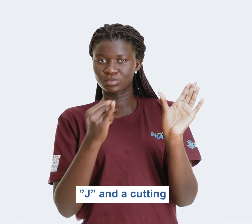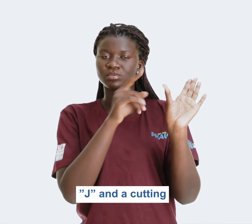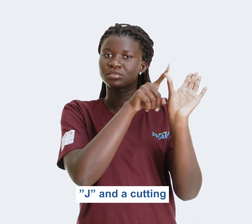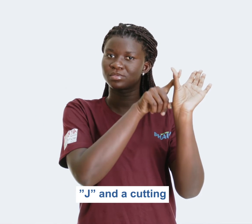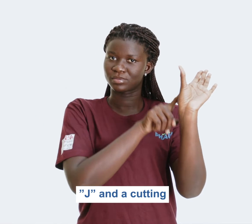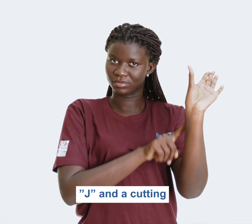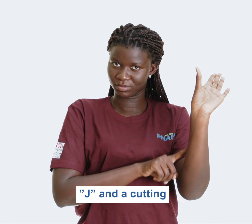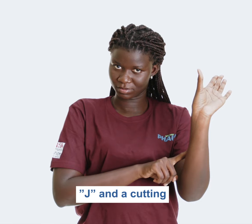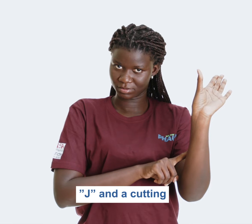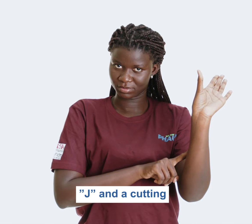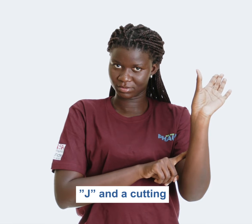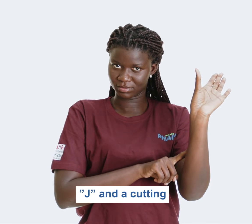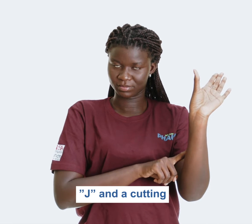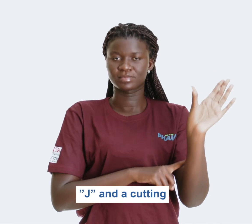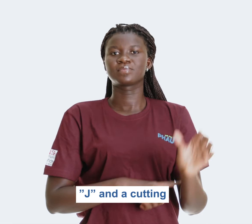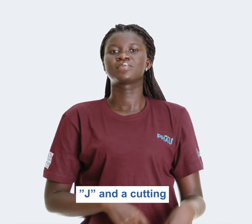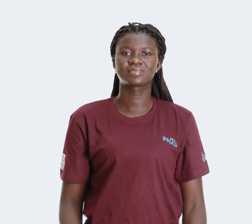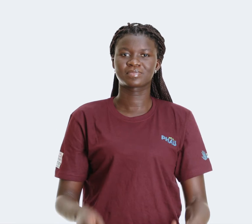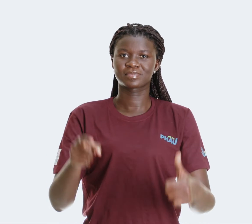J and a cutting,